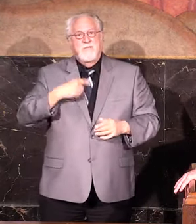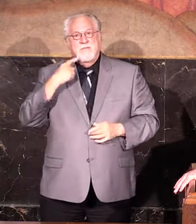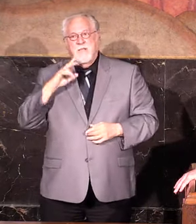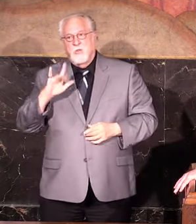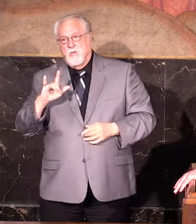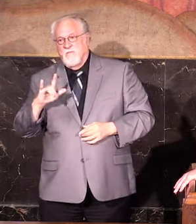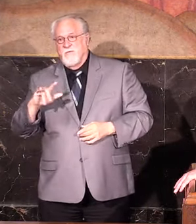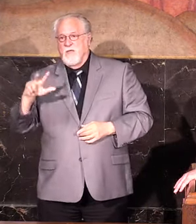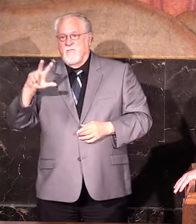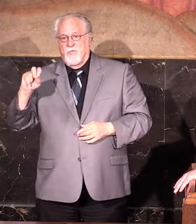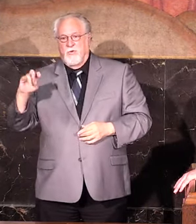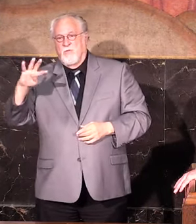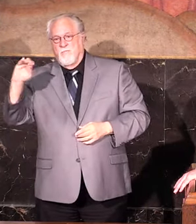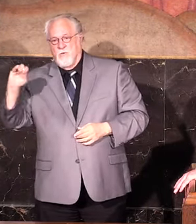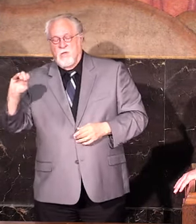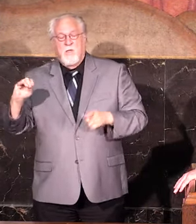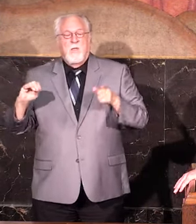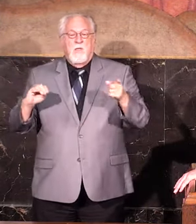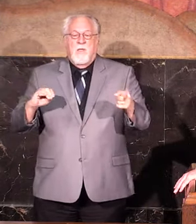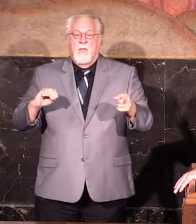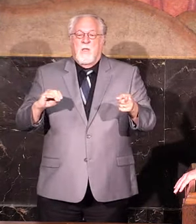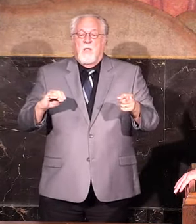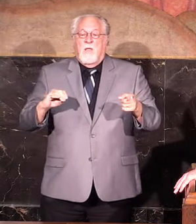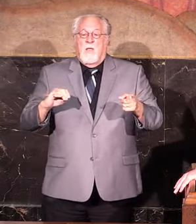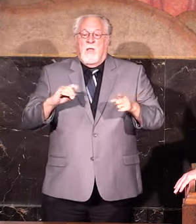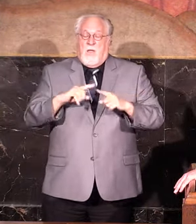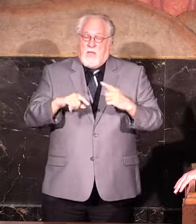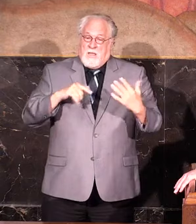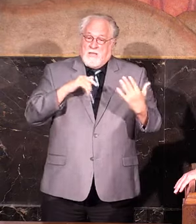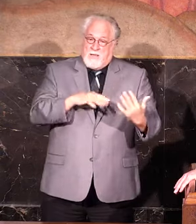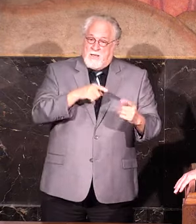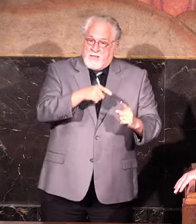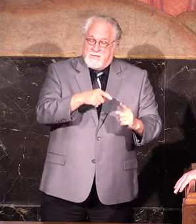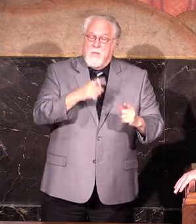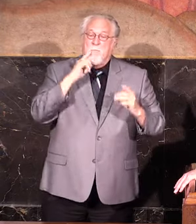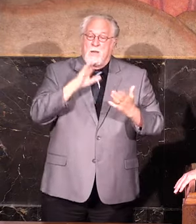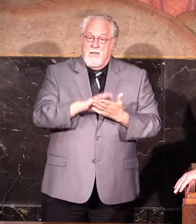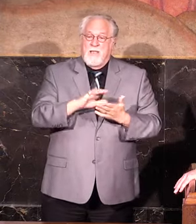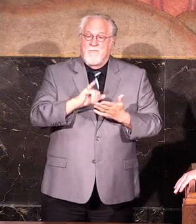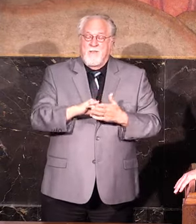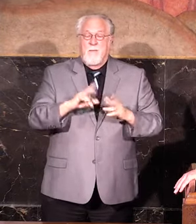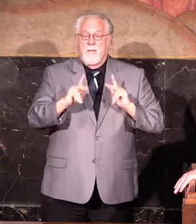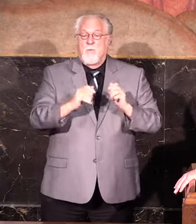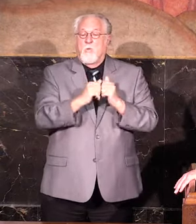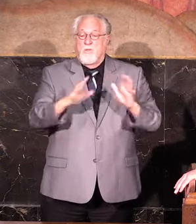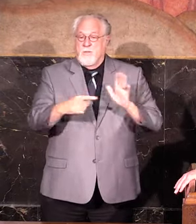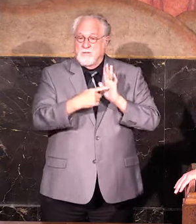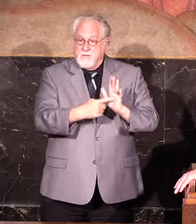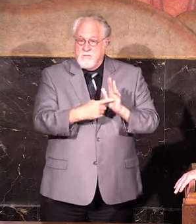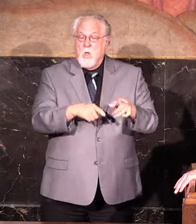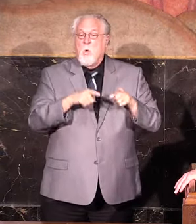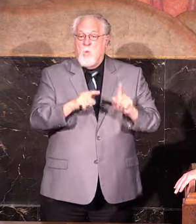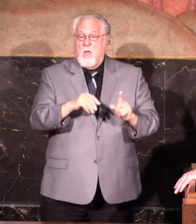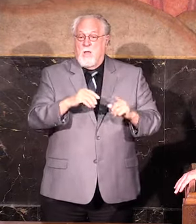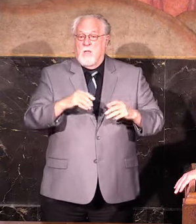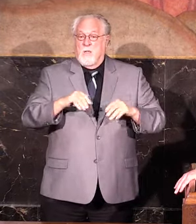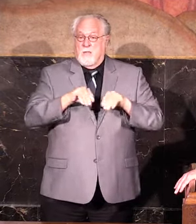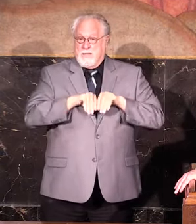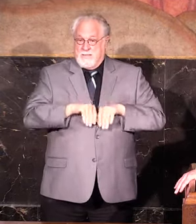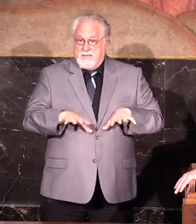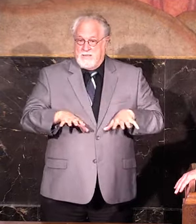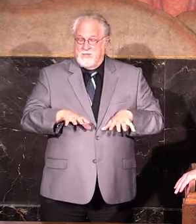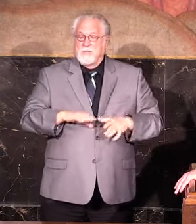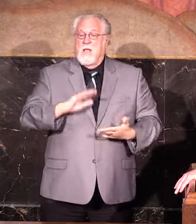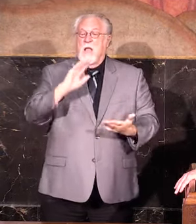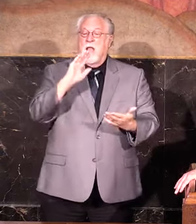was somewhat reassuring about the latest studies, is they believe that asymptomatic people, while they are contagious, they are less contagious.